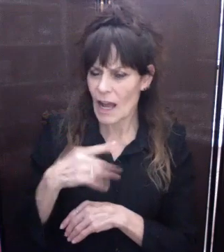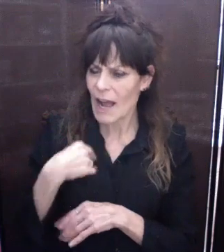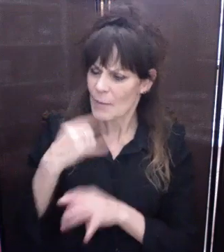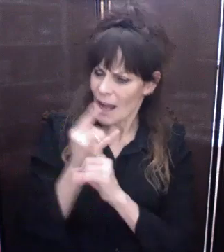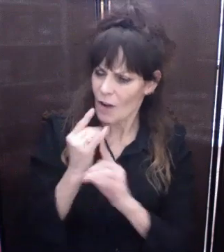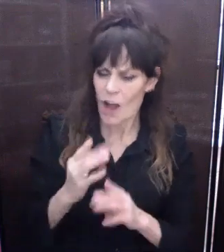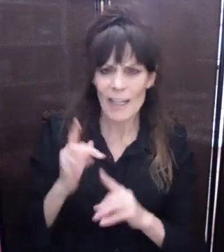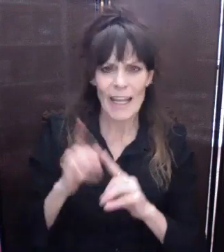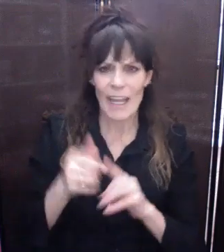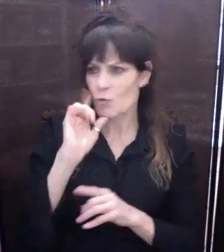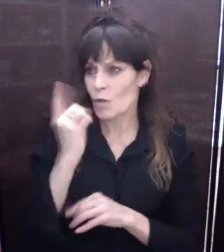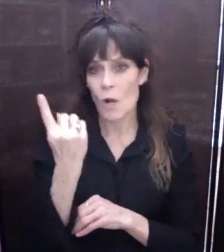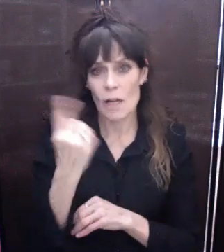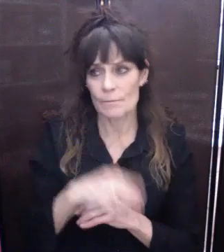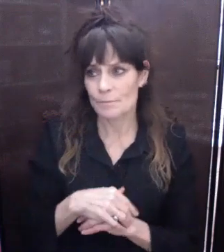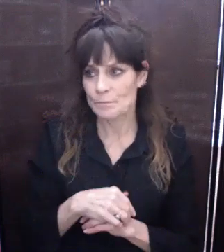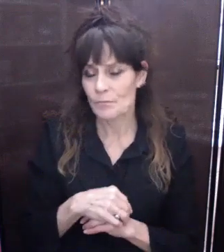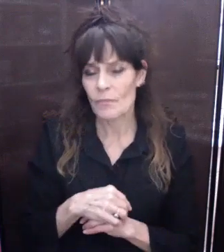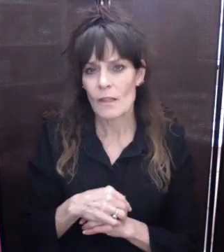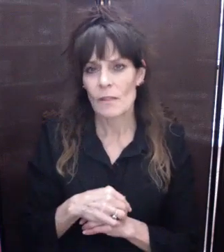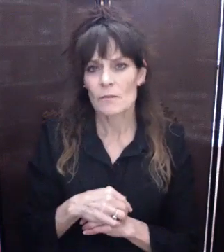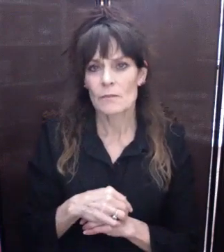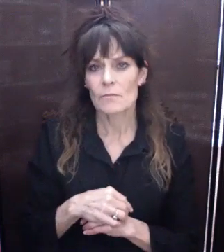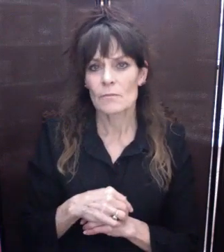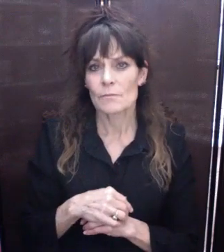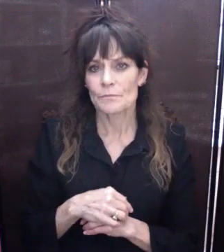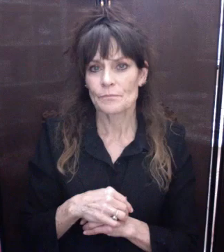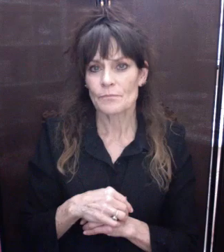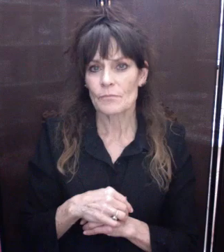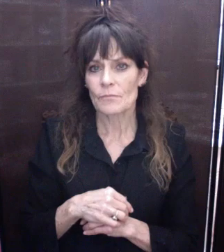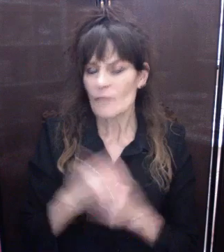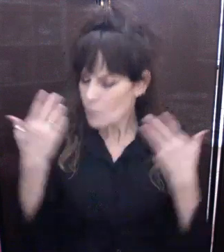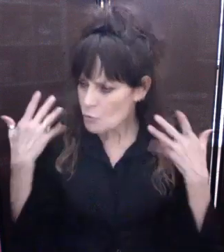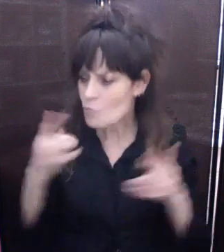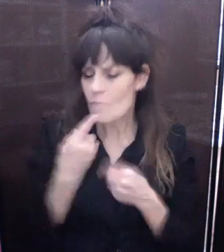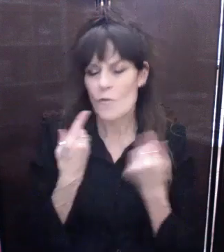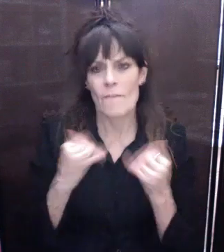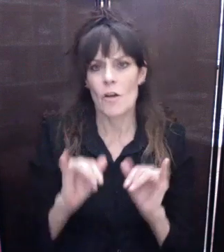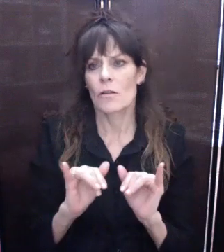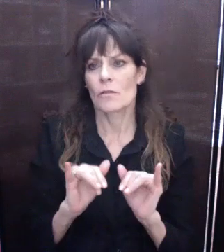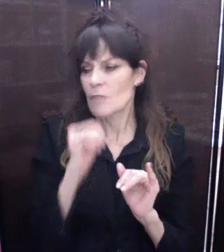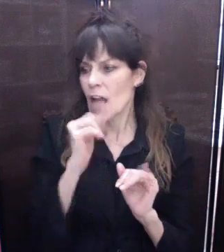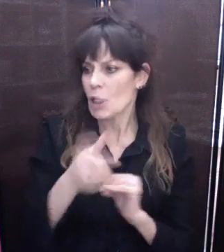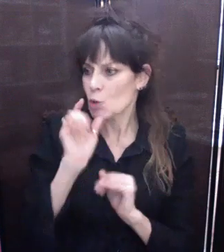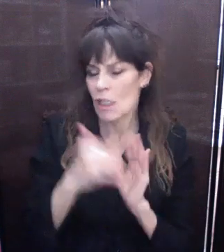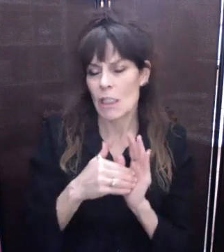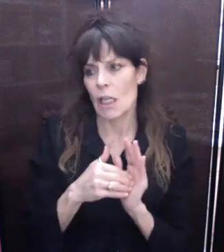drink. And that he was through forever with it. He wasn't going to drink again, and